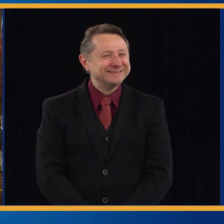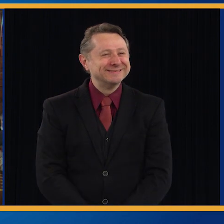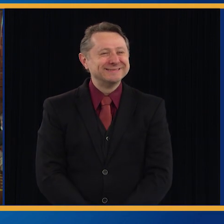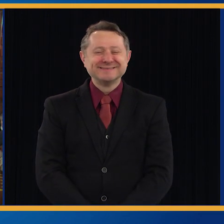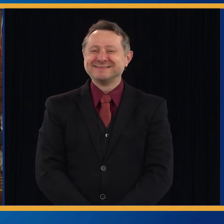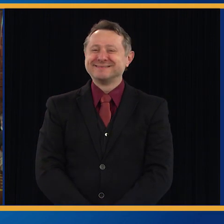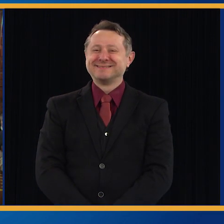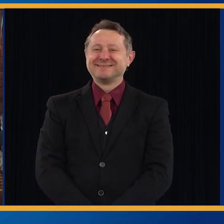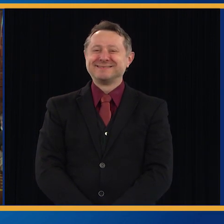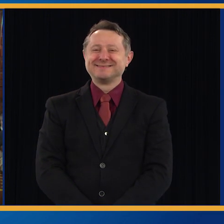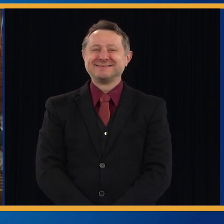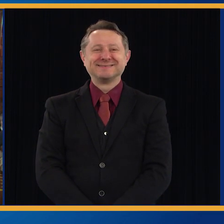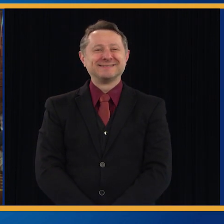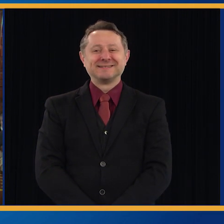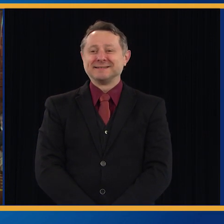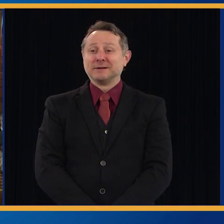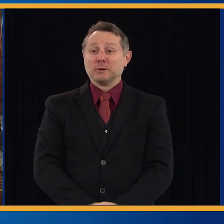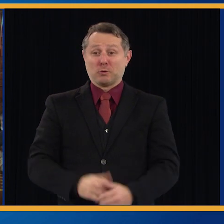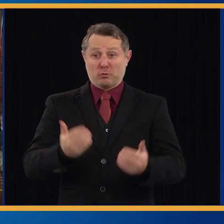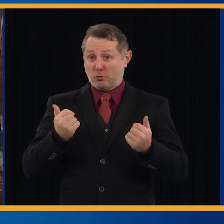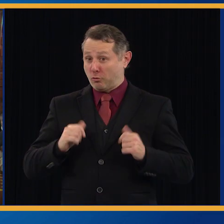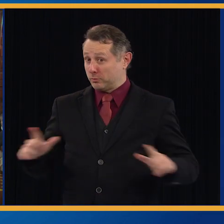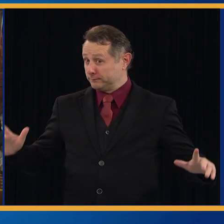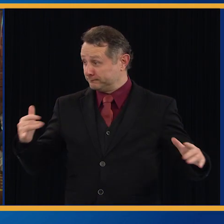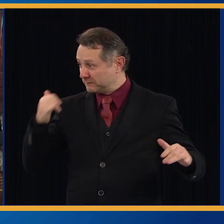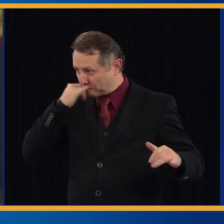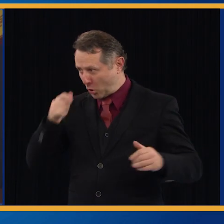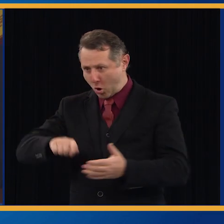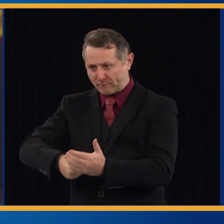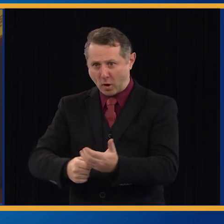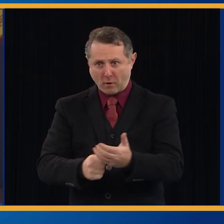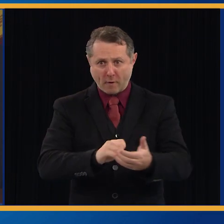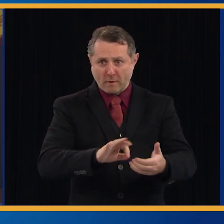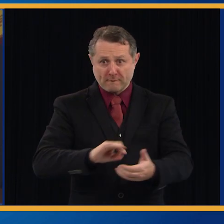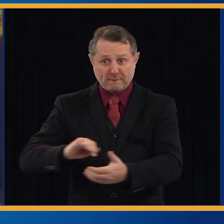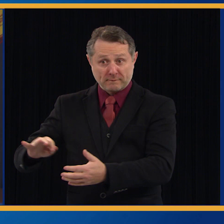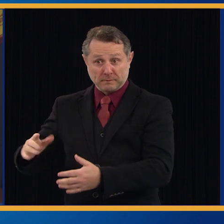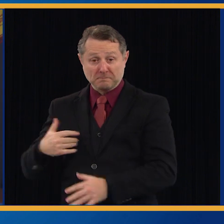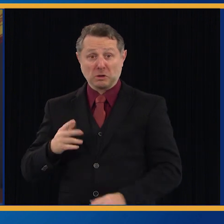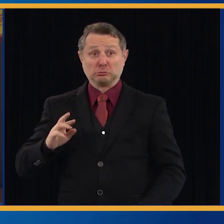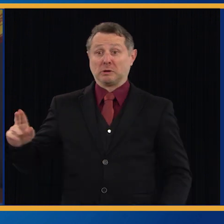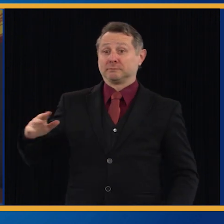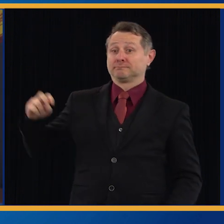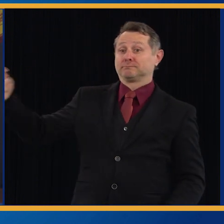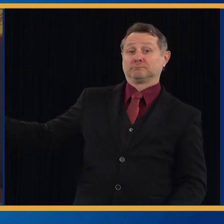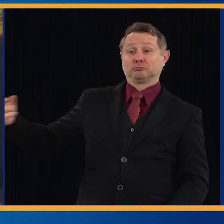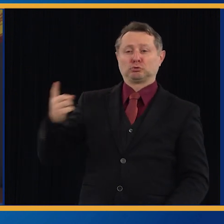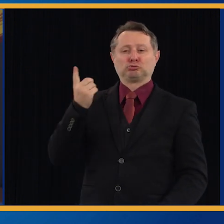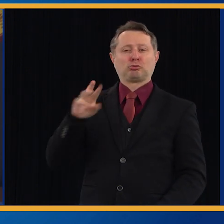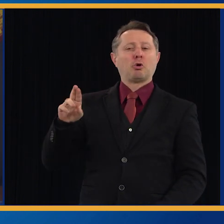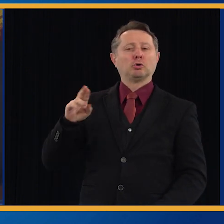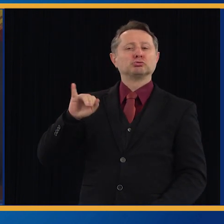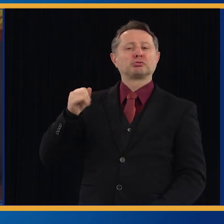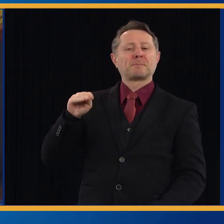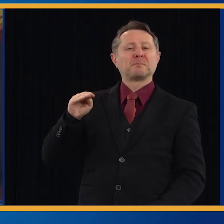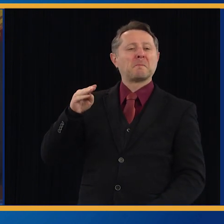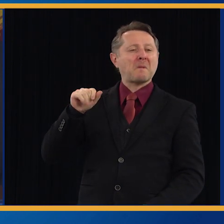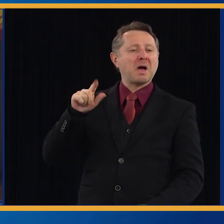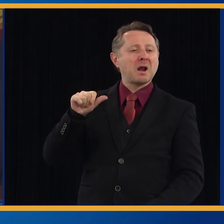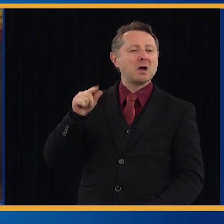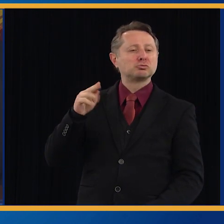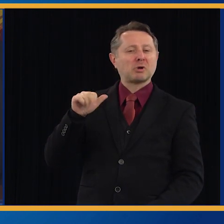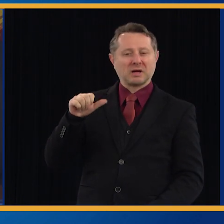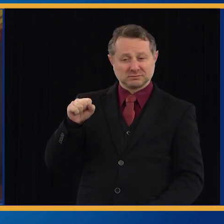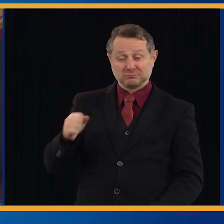All devices off, by the way. To my far right, Dr. Jim Malatris. To my immediate right, real